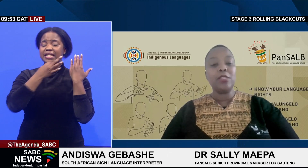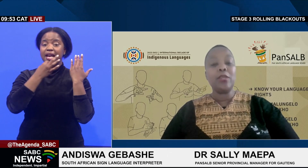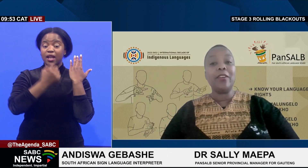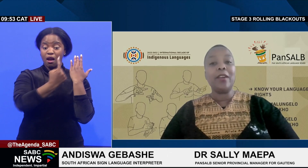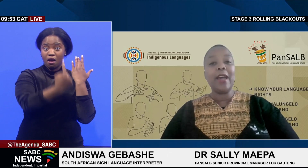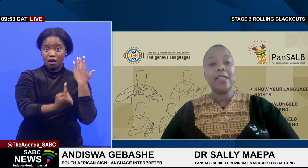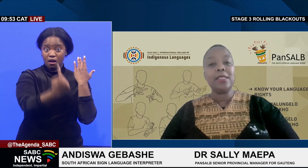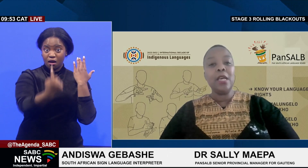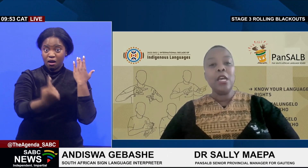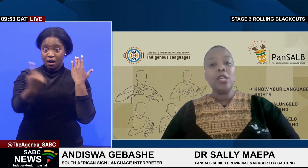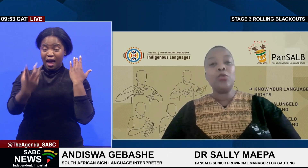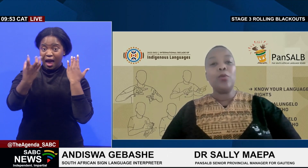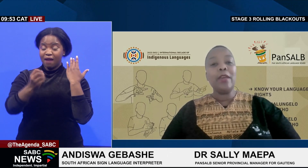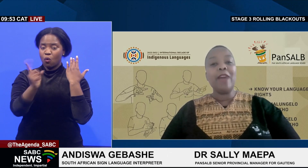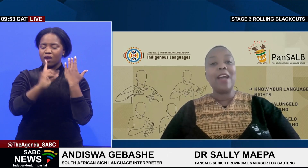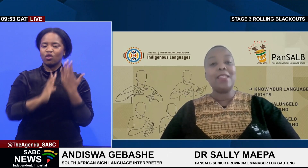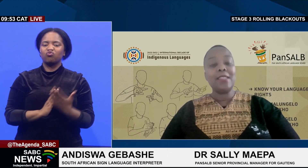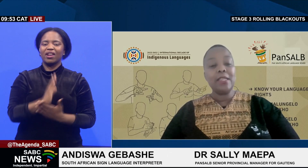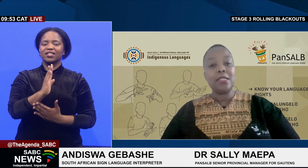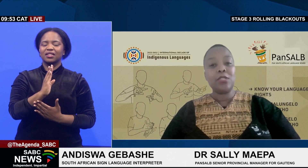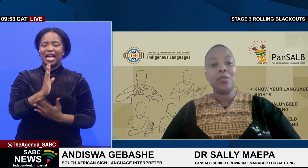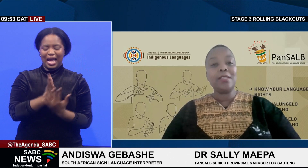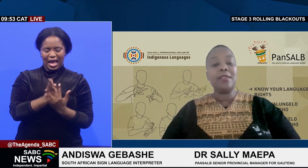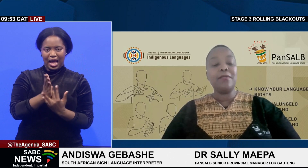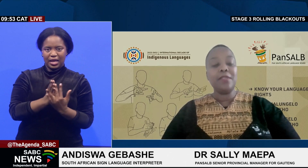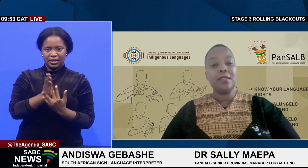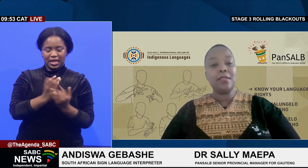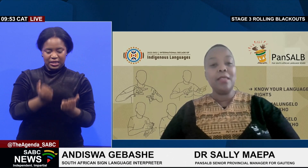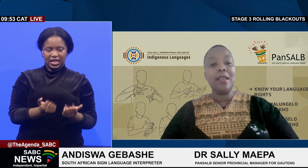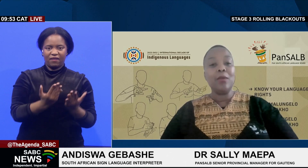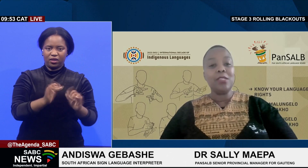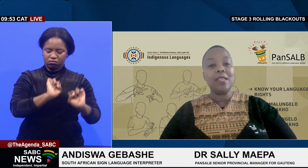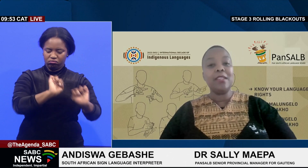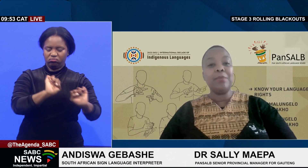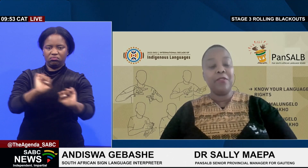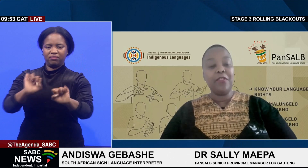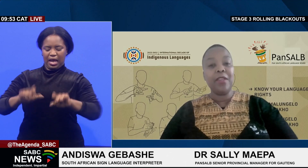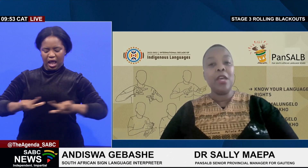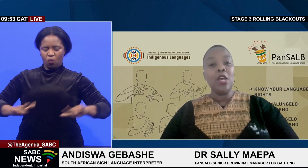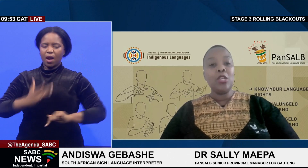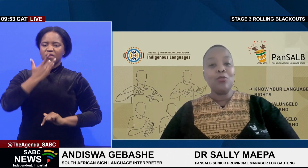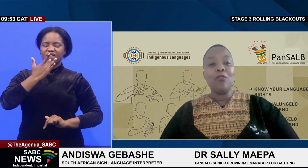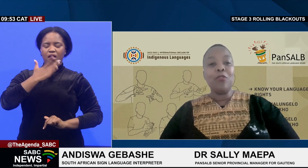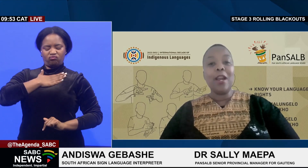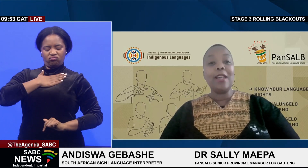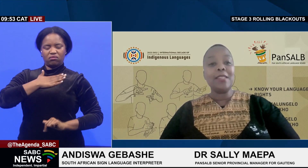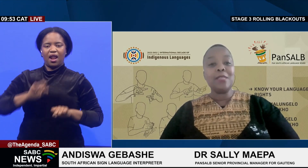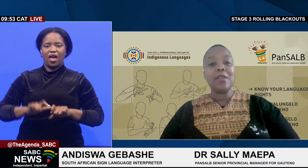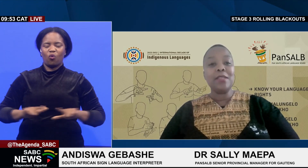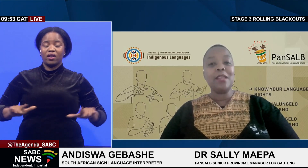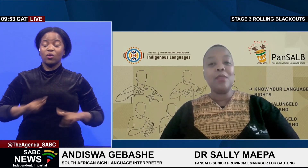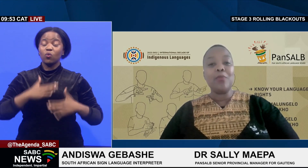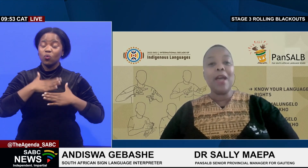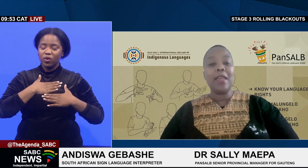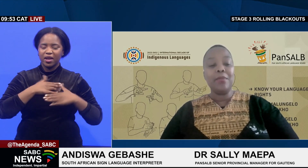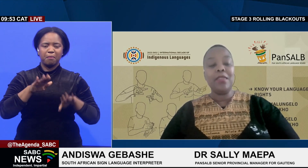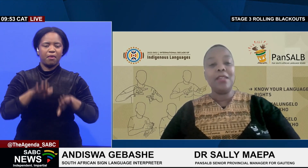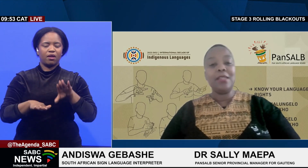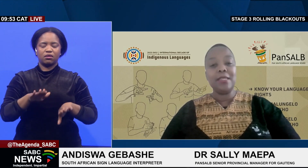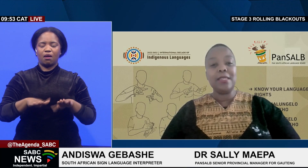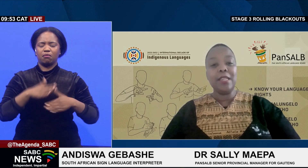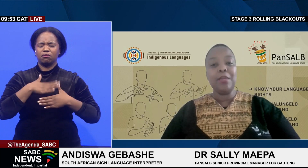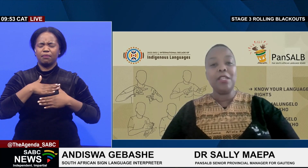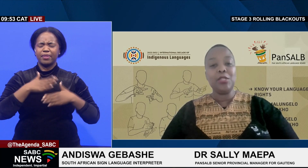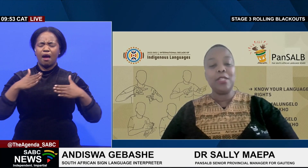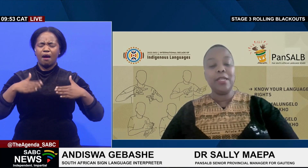being has got a right to have access to the services in the language that they prefer. So for us as Pan-South, we are happy that